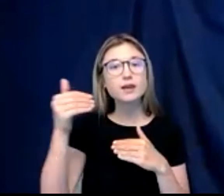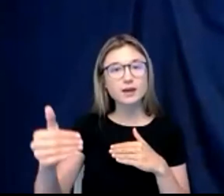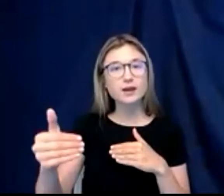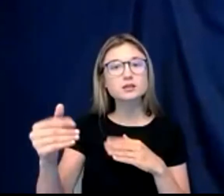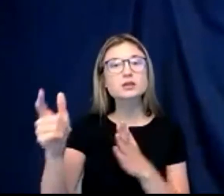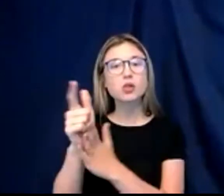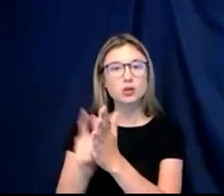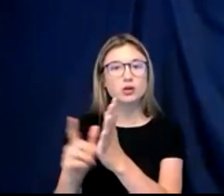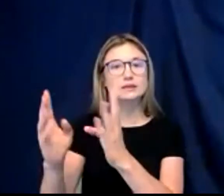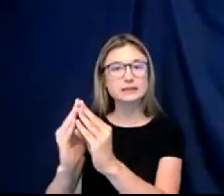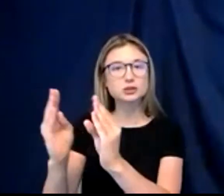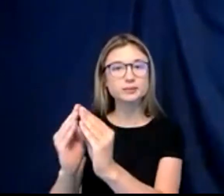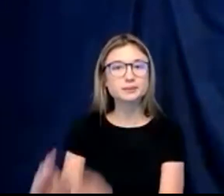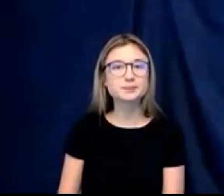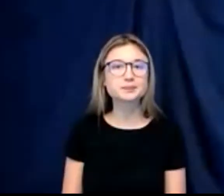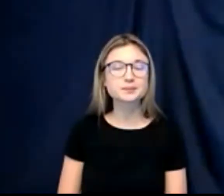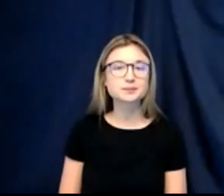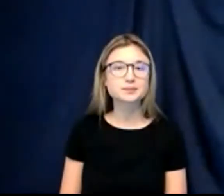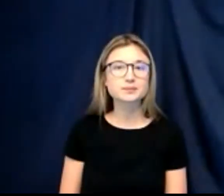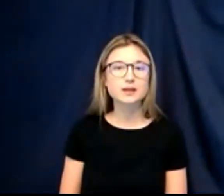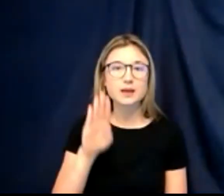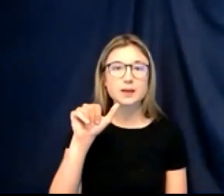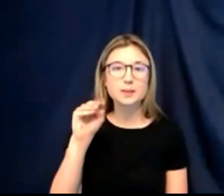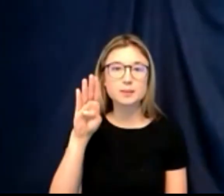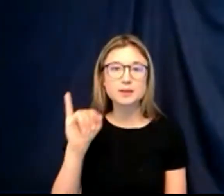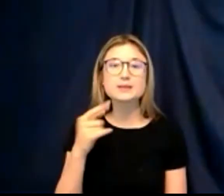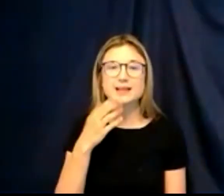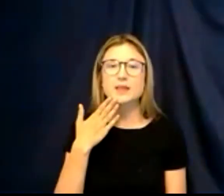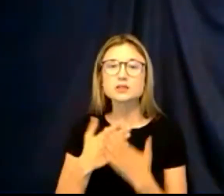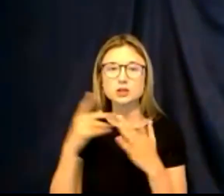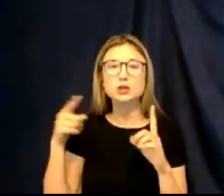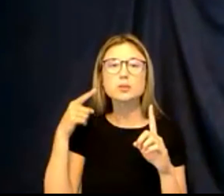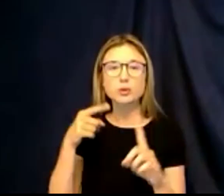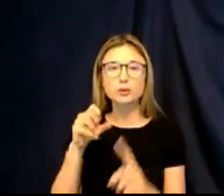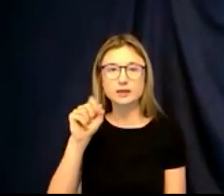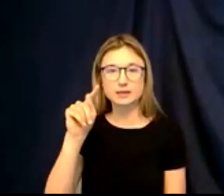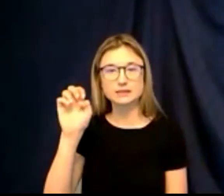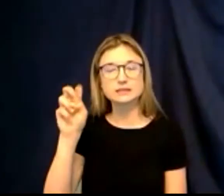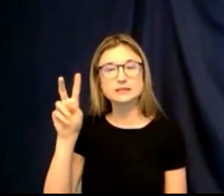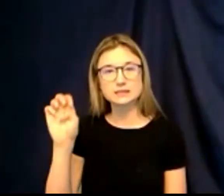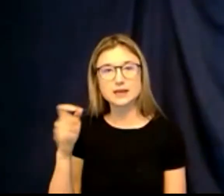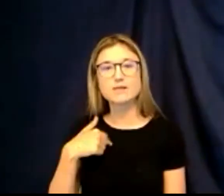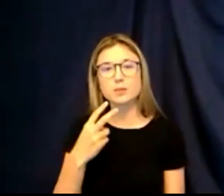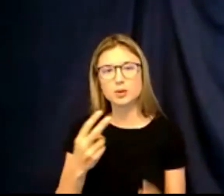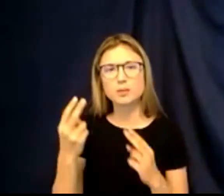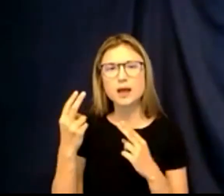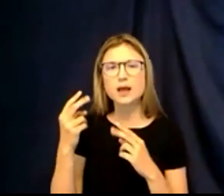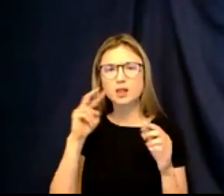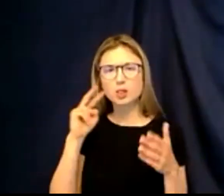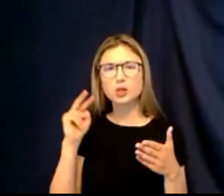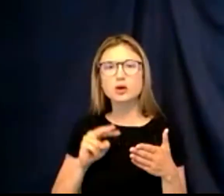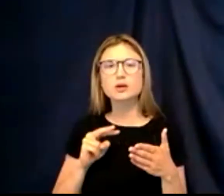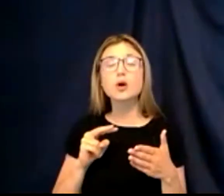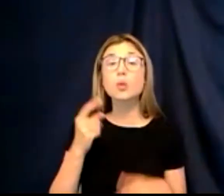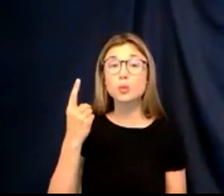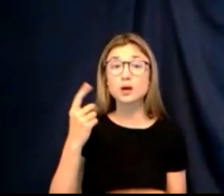Very good point, Steve. We need to go back and look at all of those I mean, one of the issues, another issue this